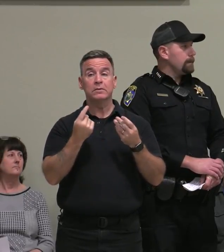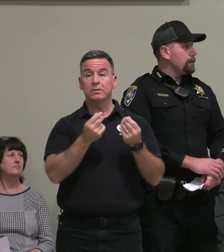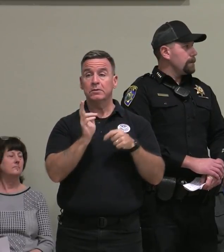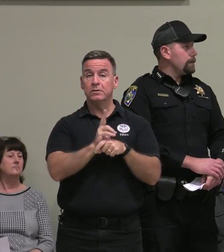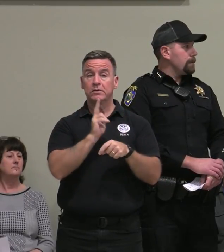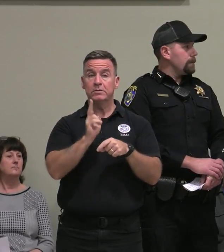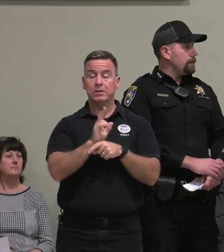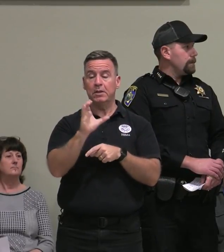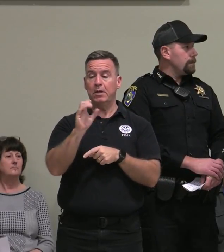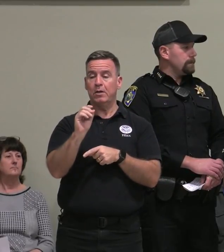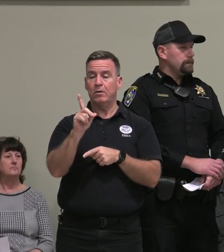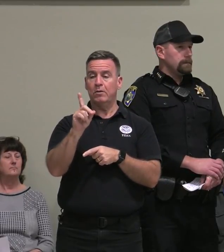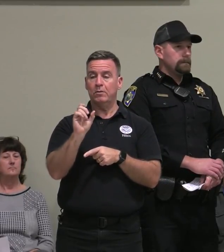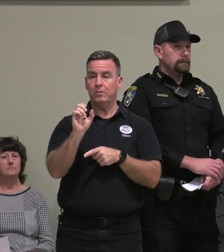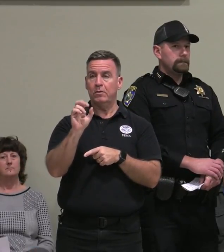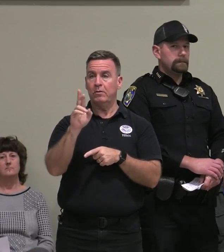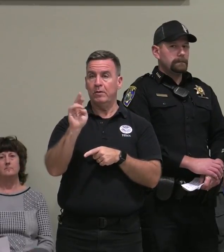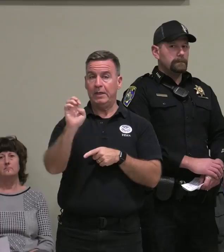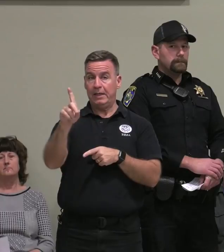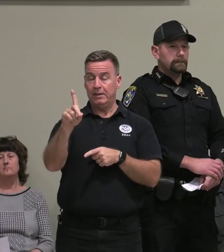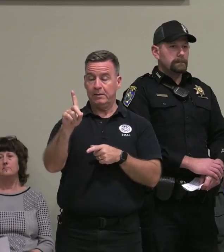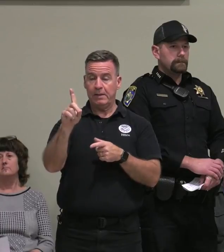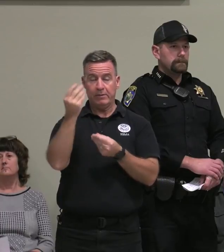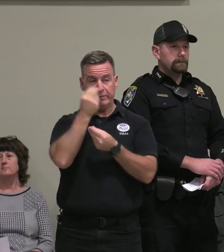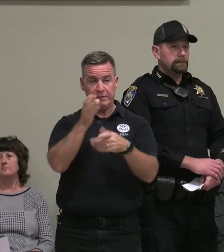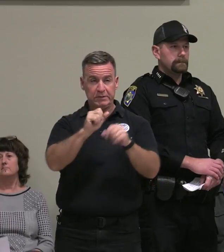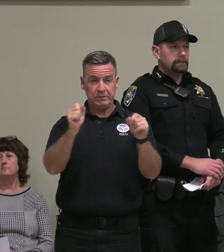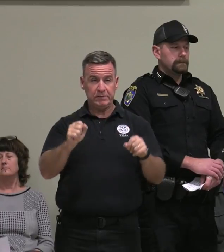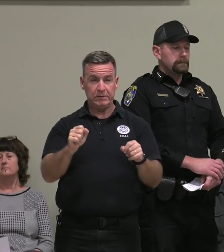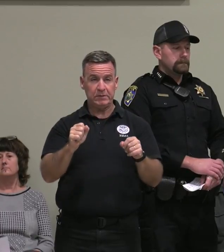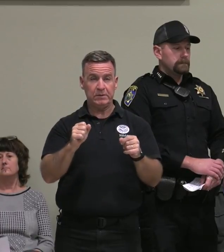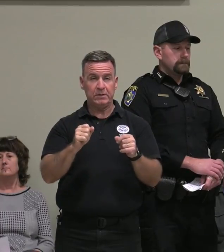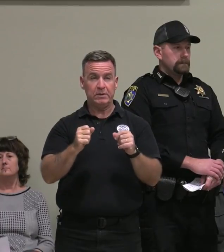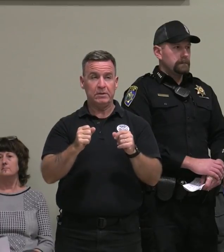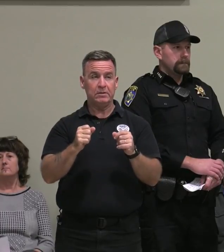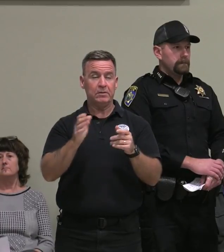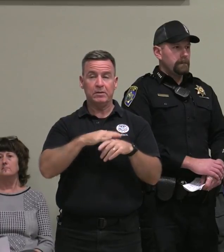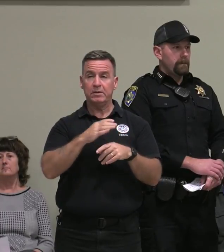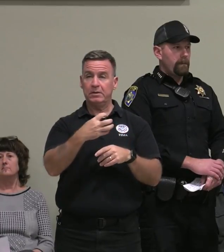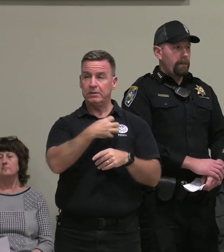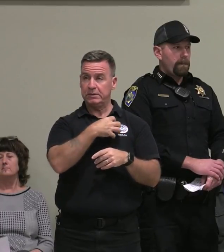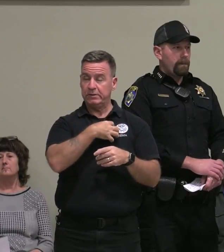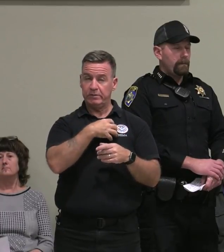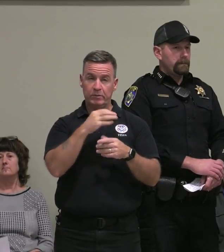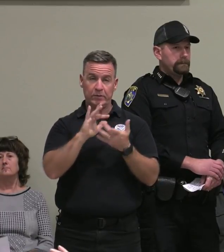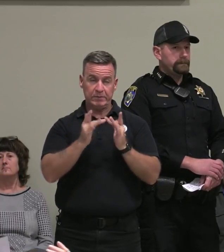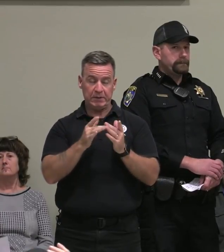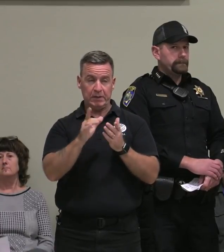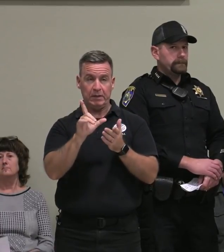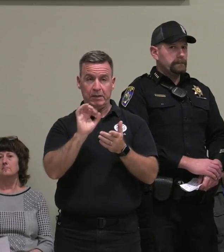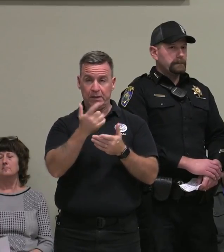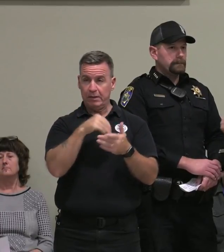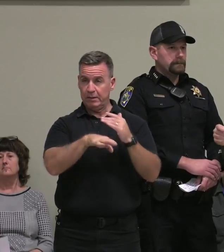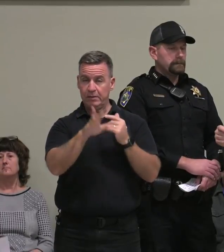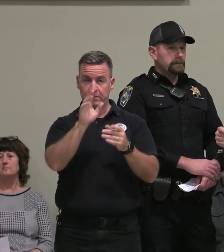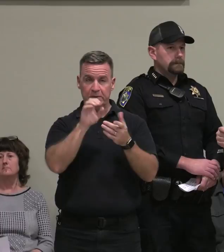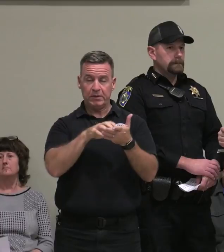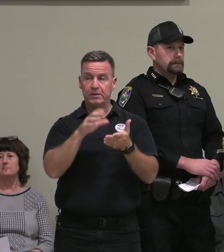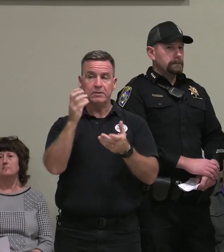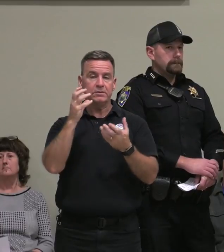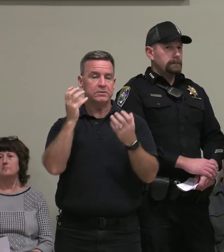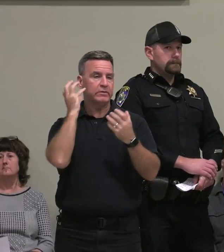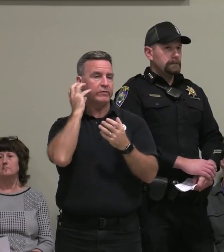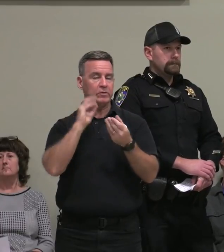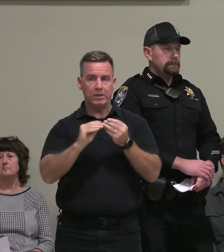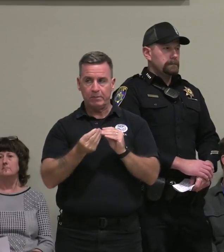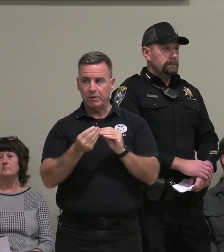is using the code red notification system, which you can go on to the Butte County Sheriff's website, log on to that. You can enter your cell phone